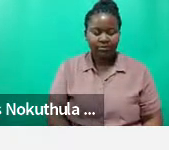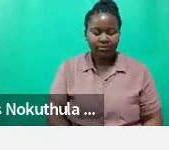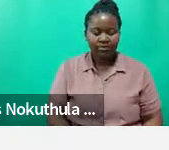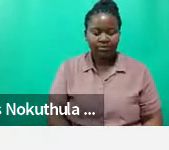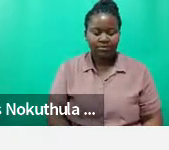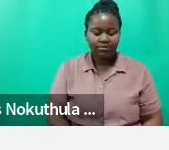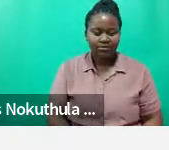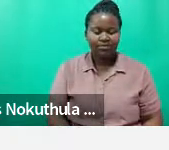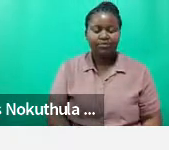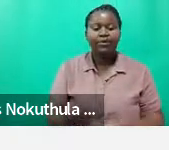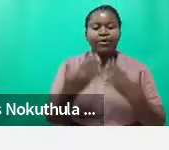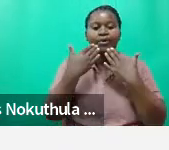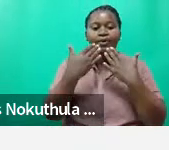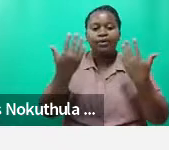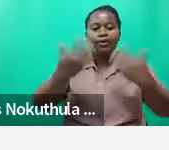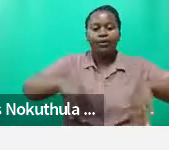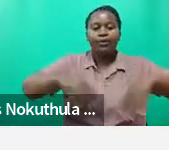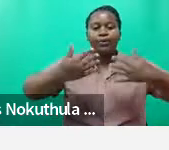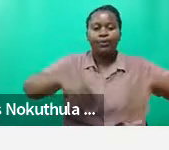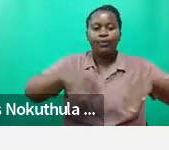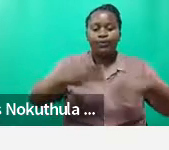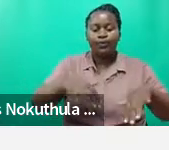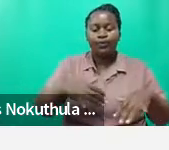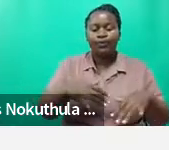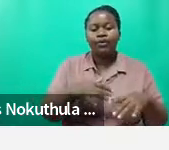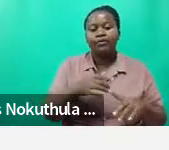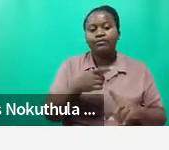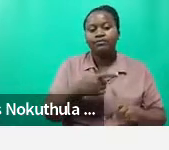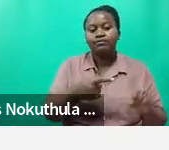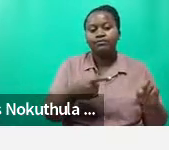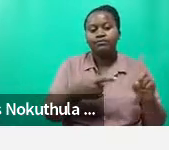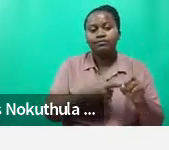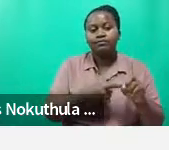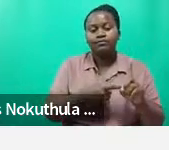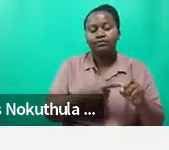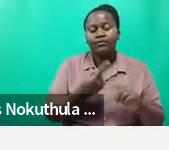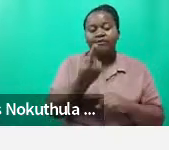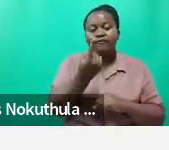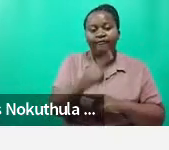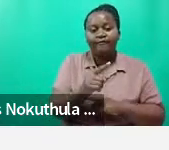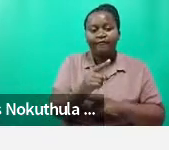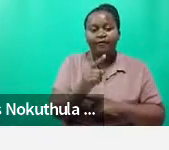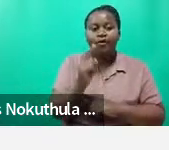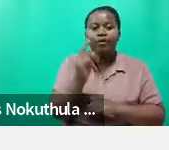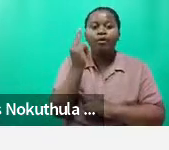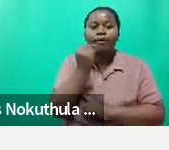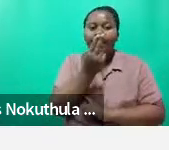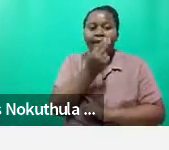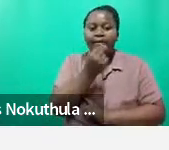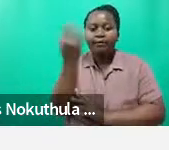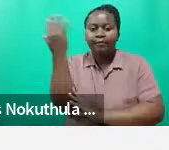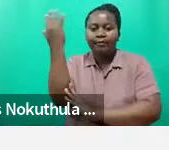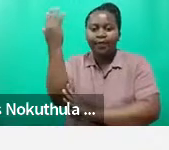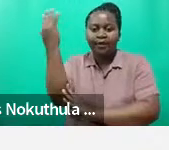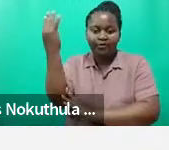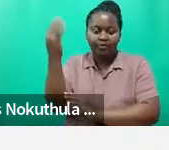Thank you very much for the lovely presentation.